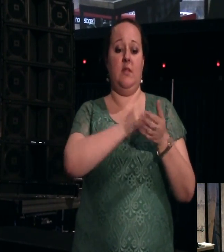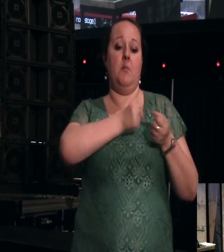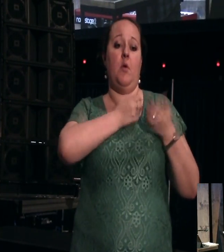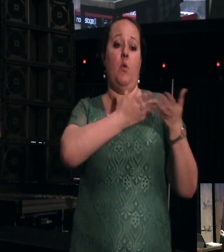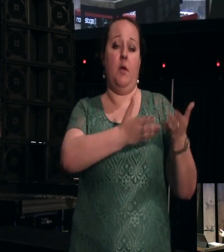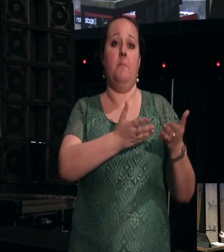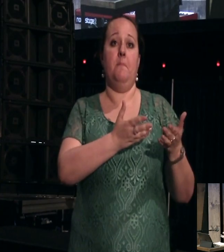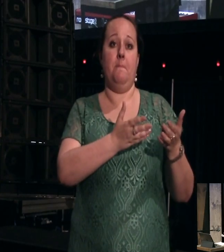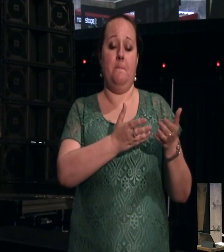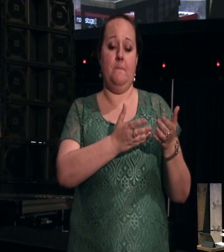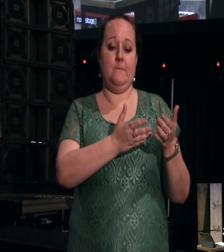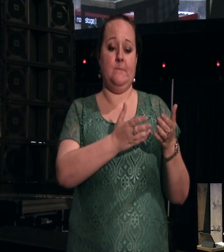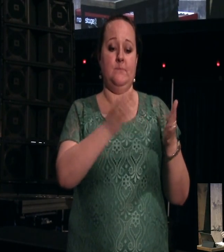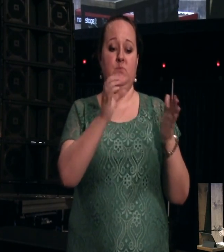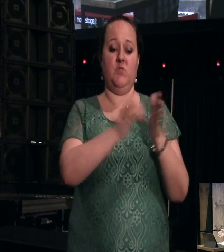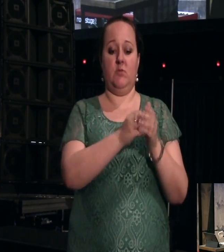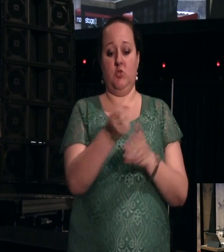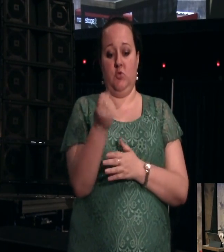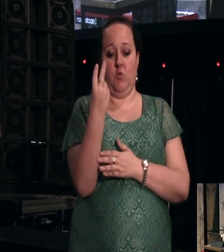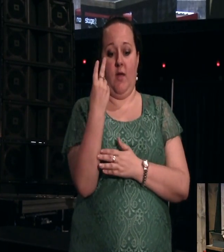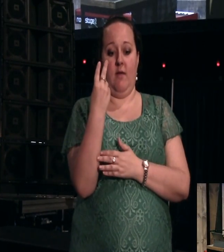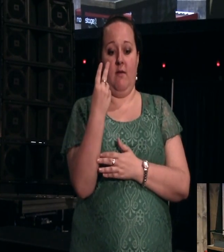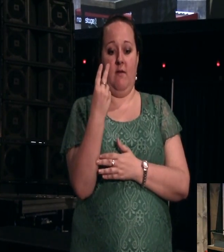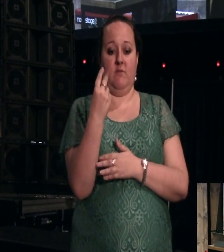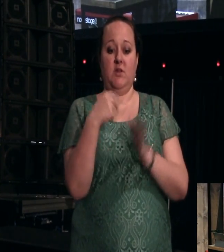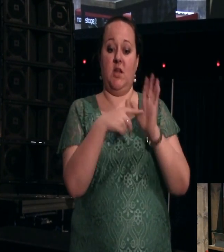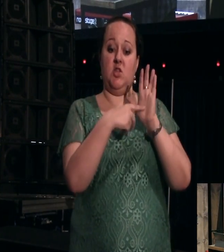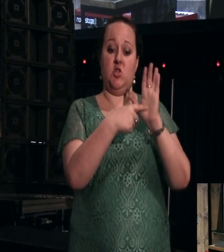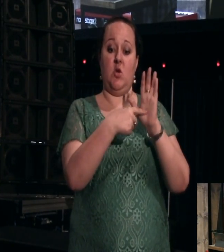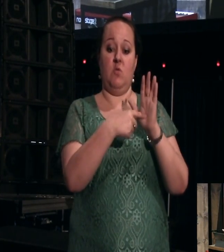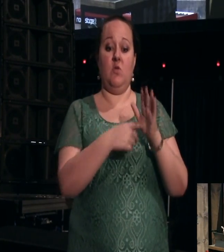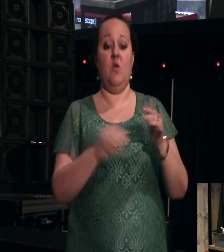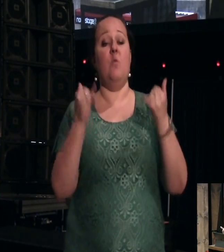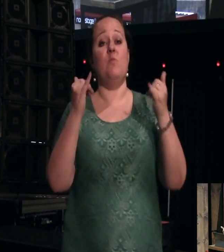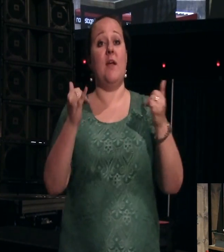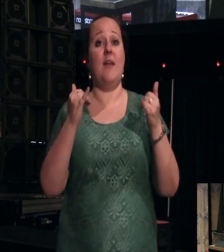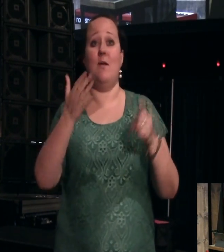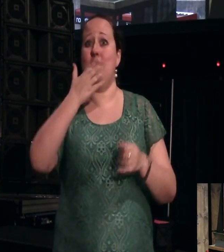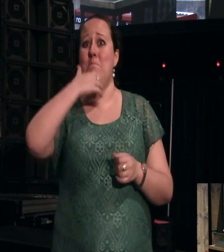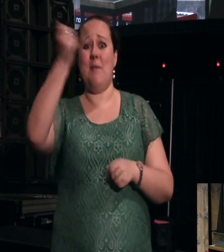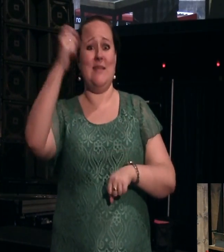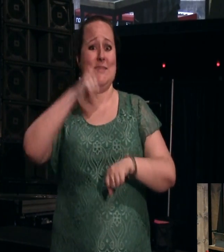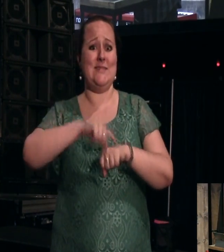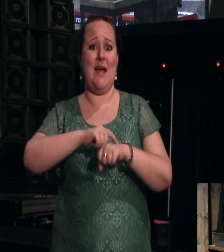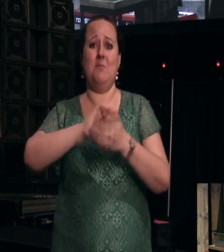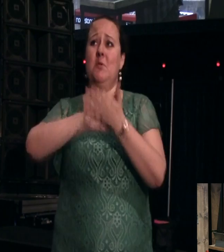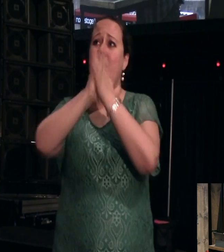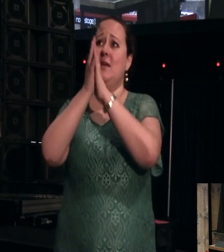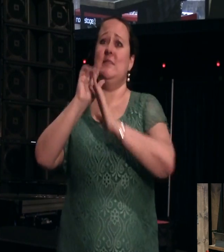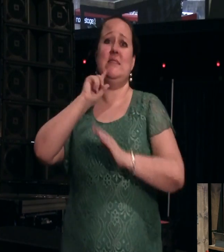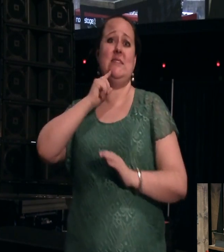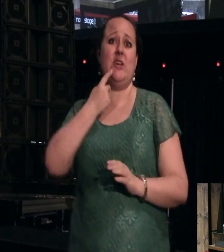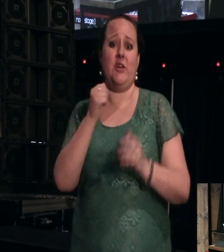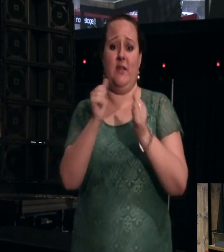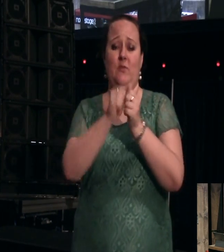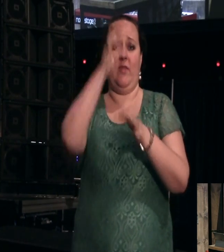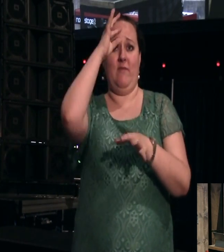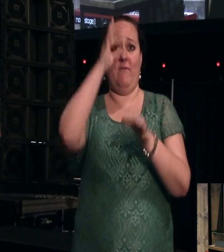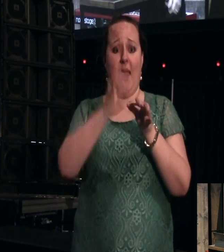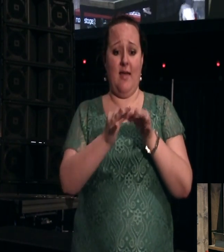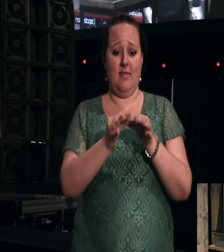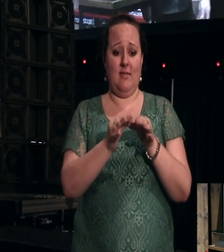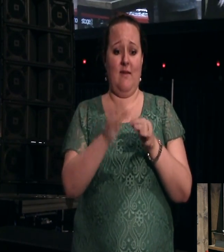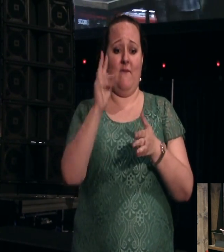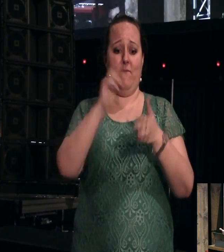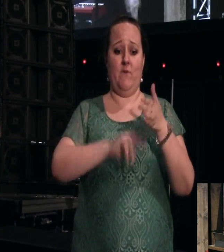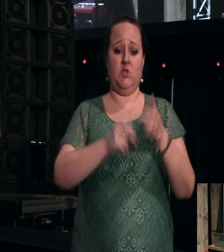And Solomon writes this poem in chapter 12 to just kind of illustrate the point that right now is the best time